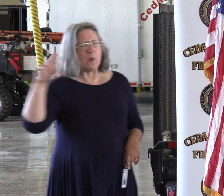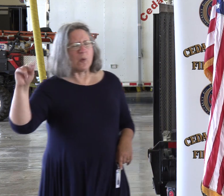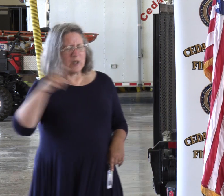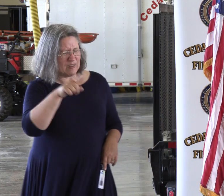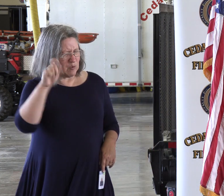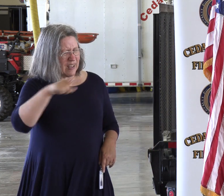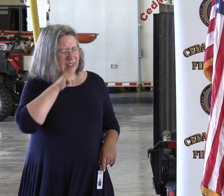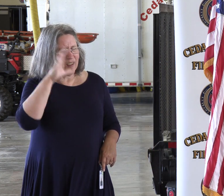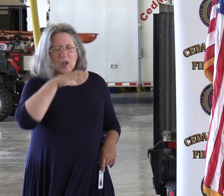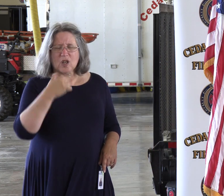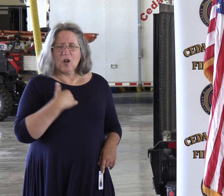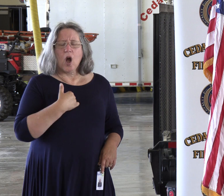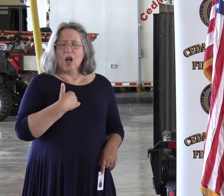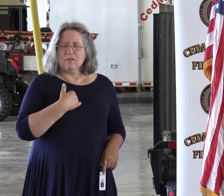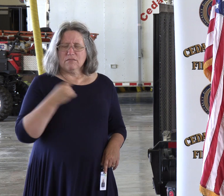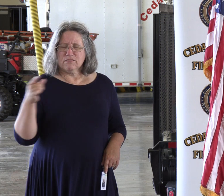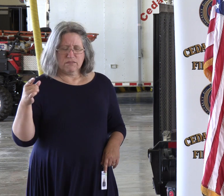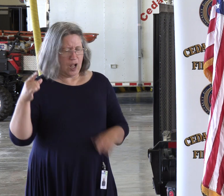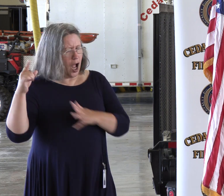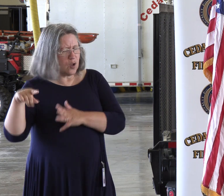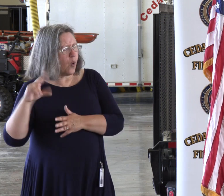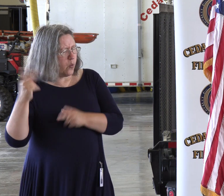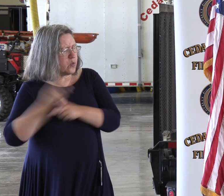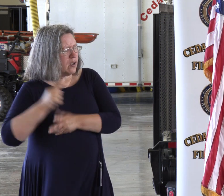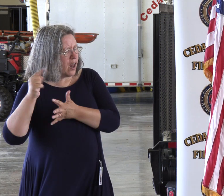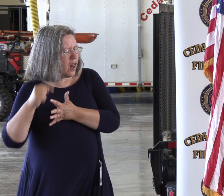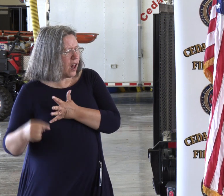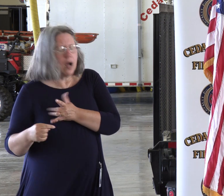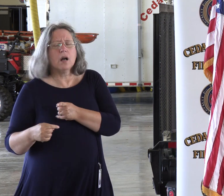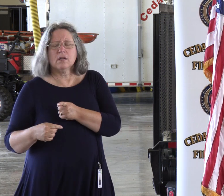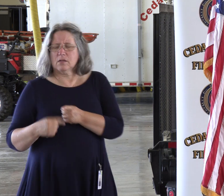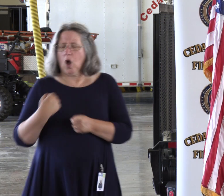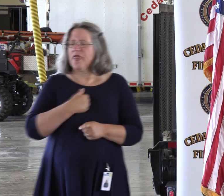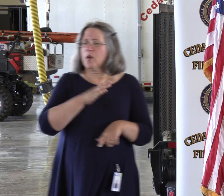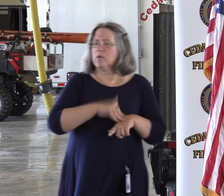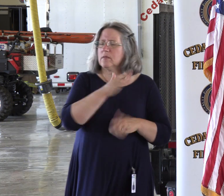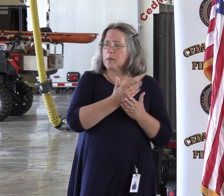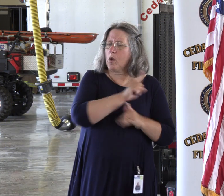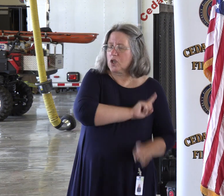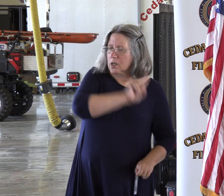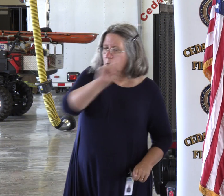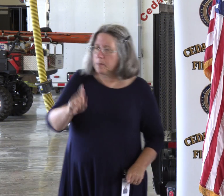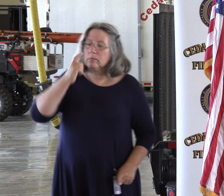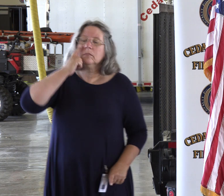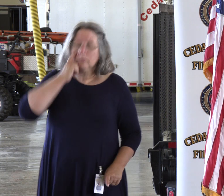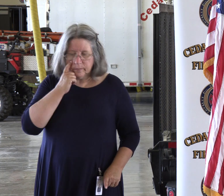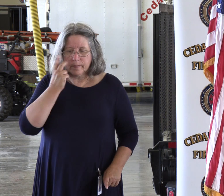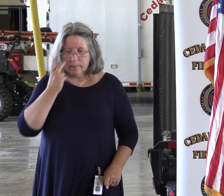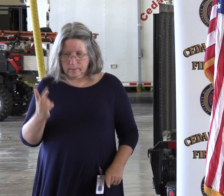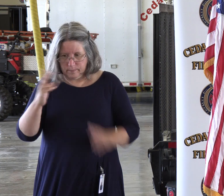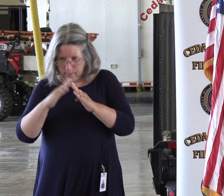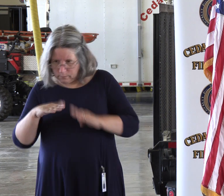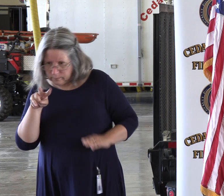different, then we'll deploy one of our volunteers out and take a personal inspection of that site to make sure that